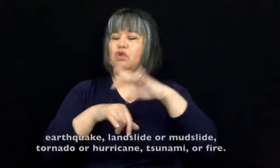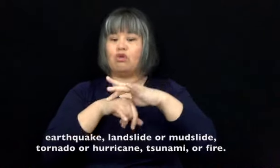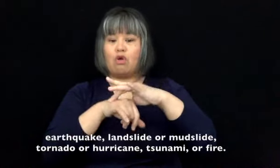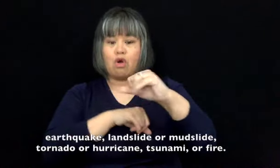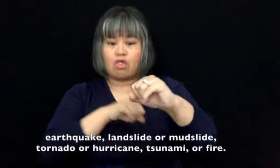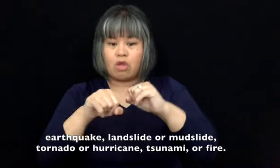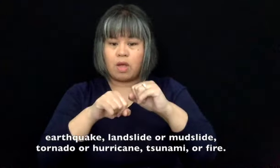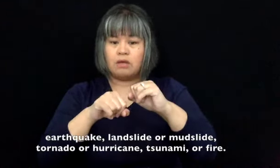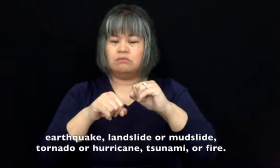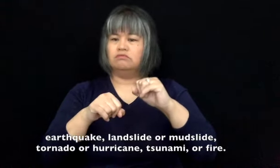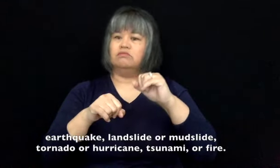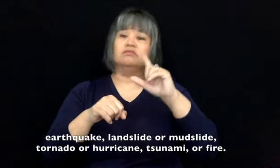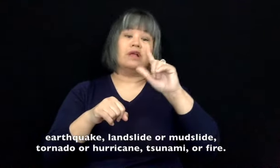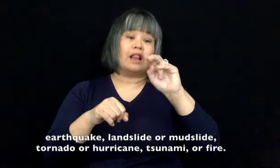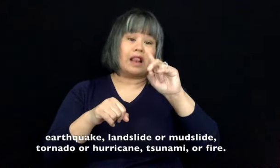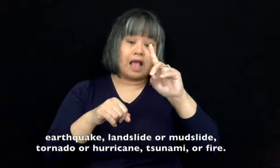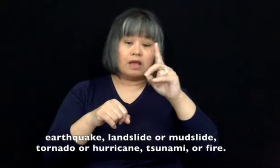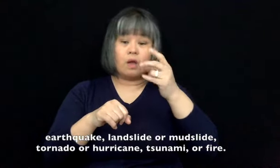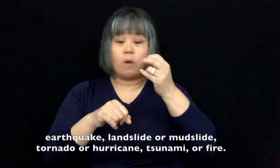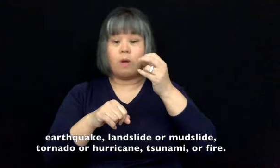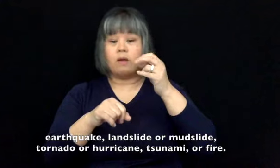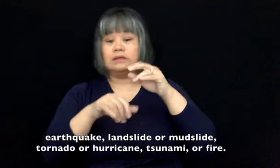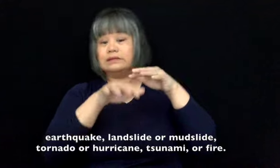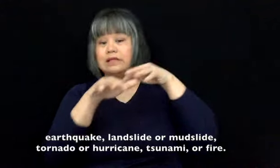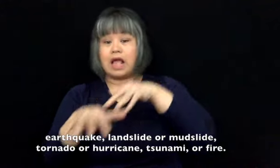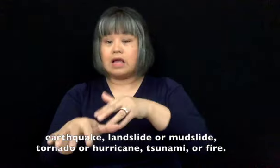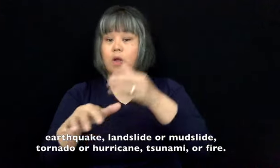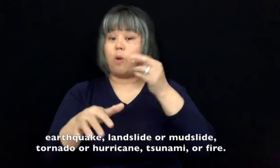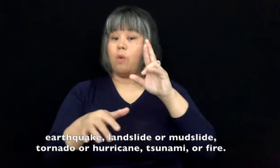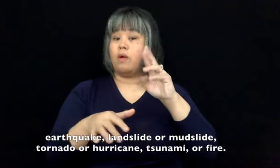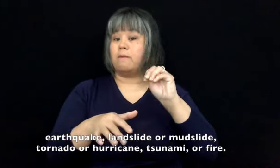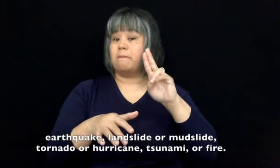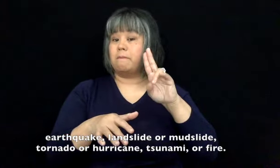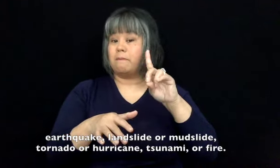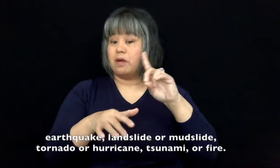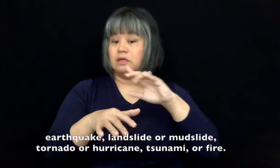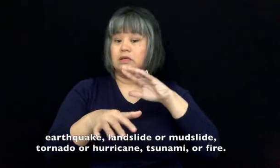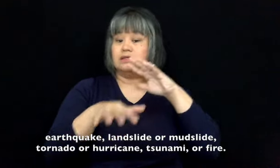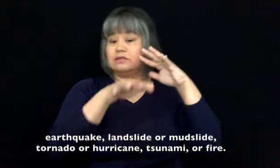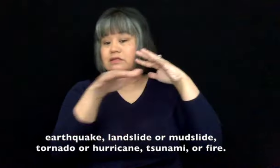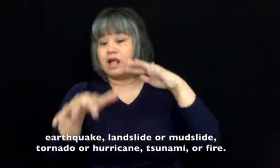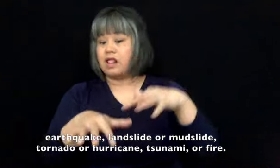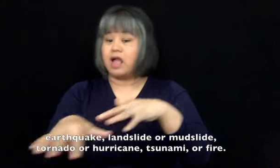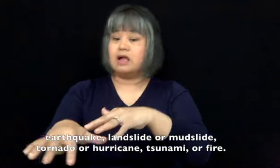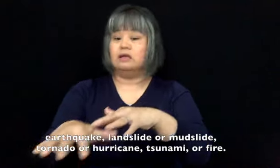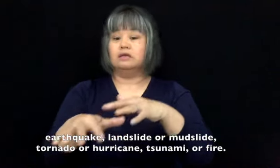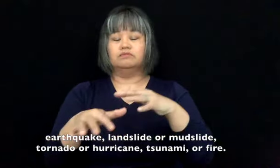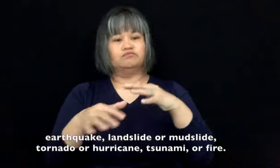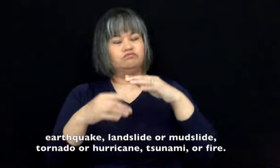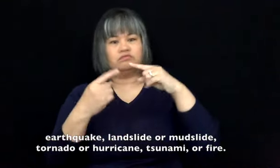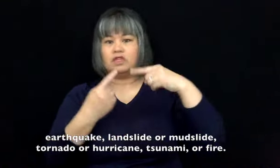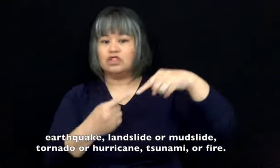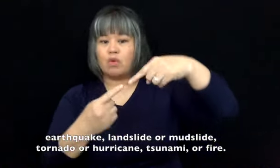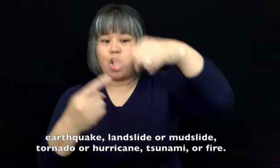such as an earthquake, landslide, or mudslide, tornado,